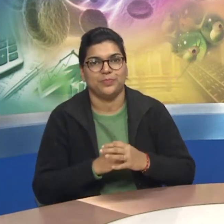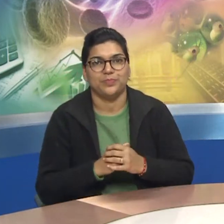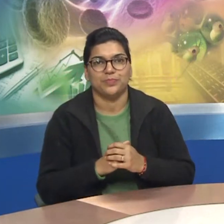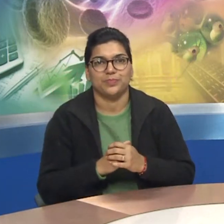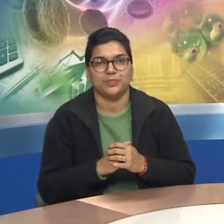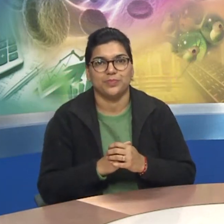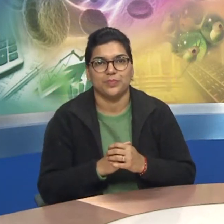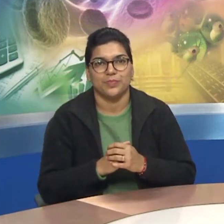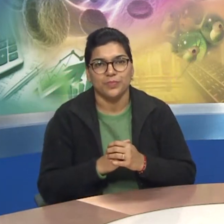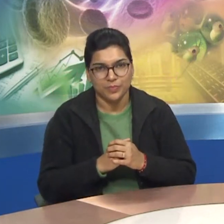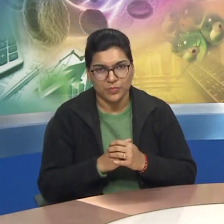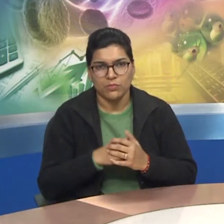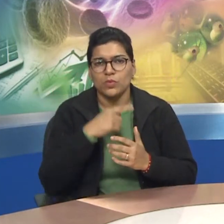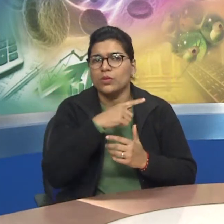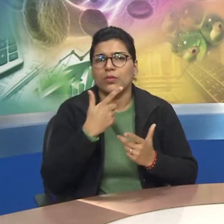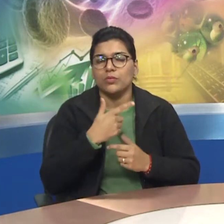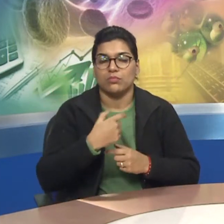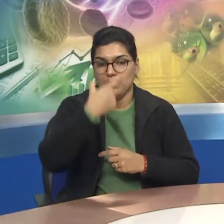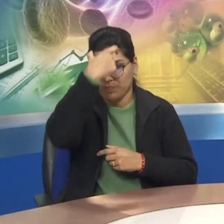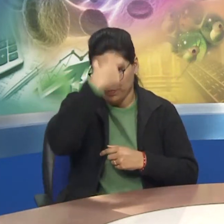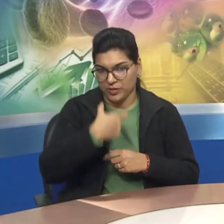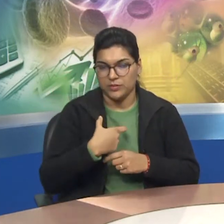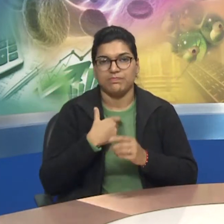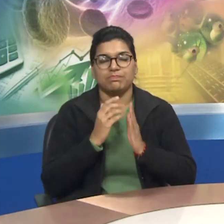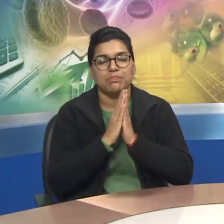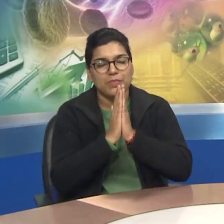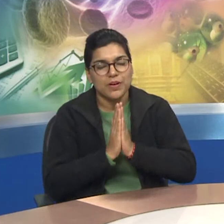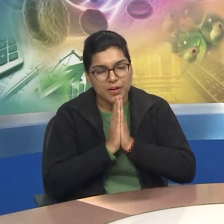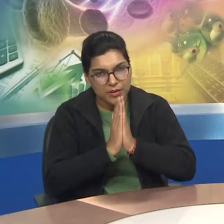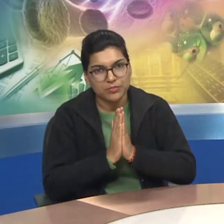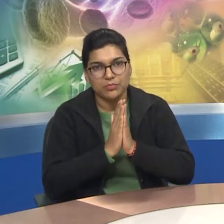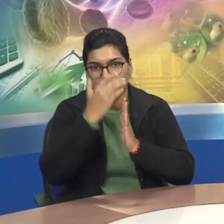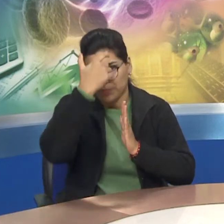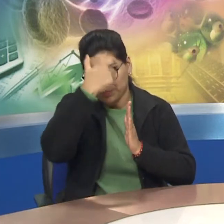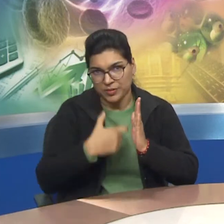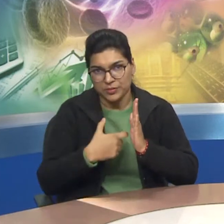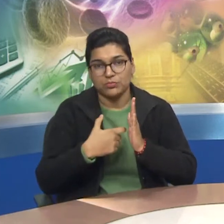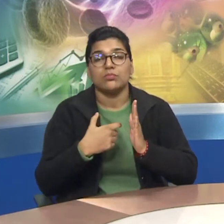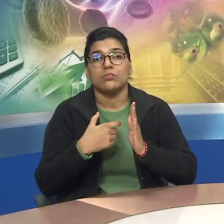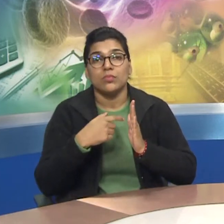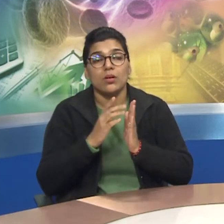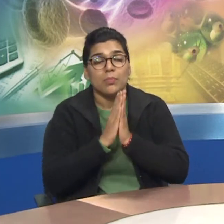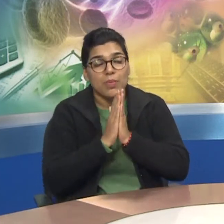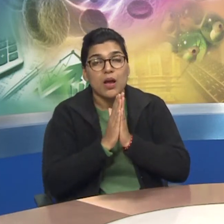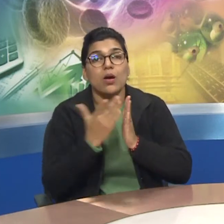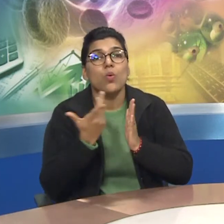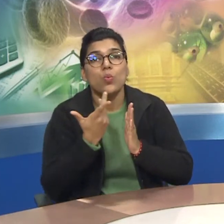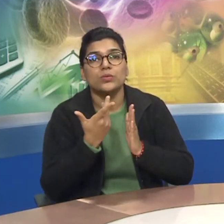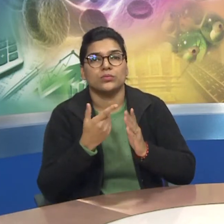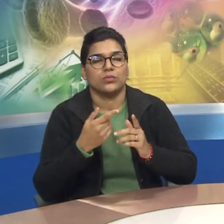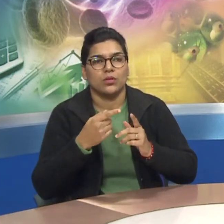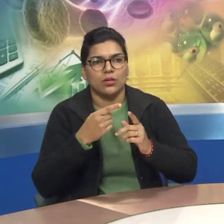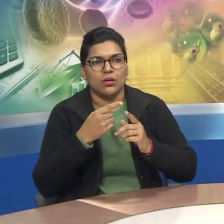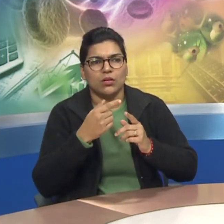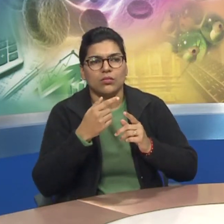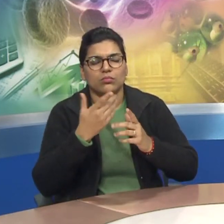Name of the lesson is A Prayer for Healing.